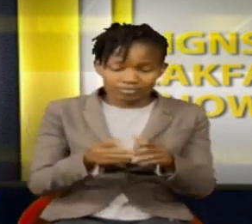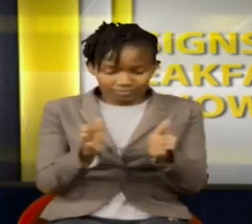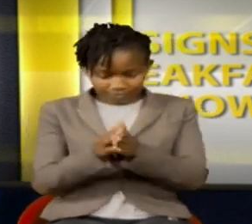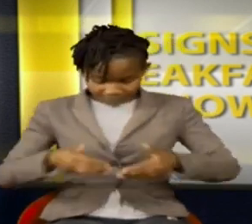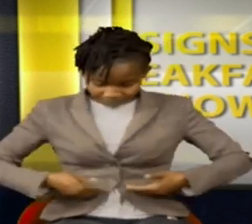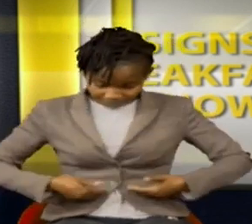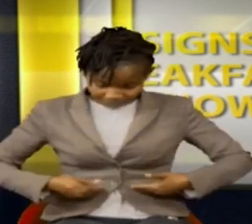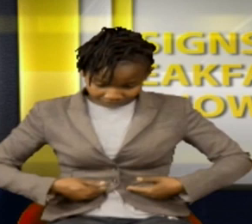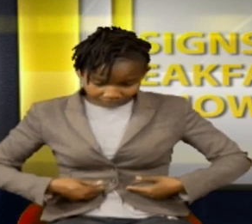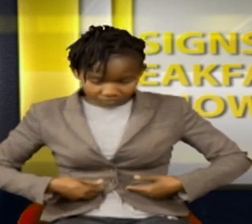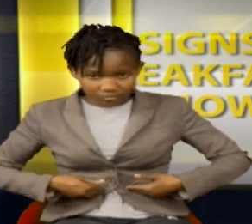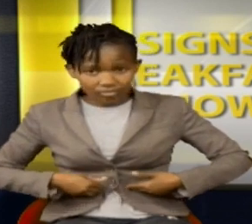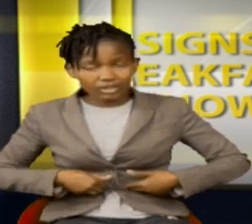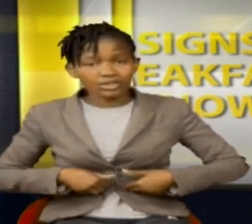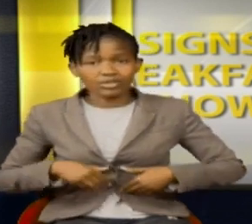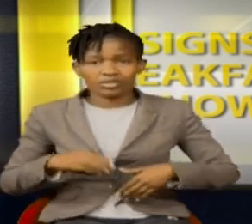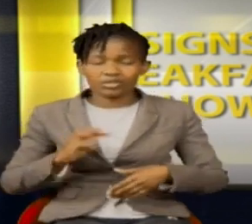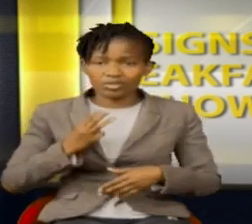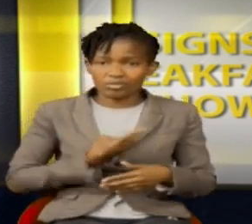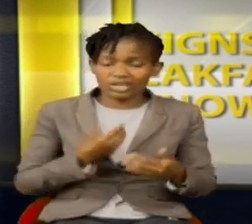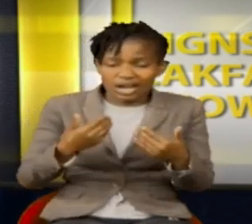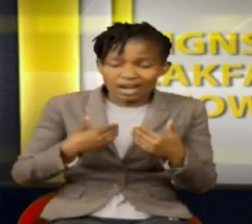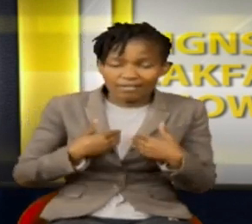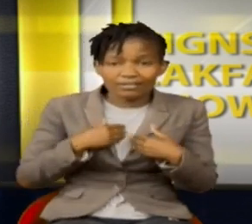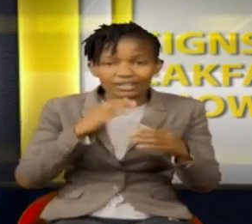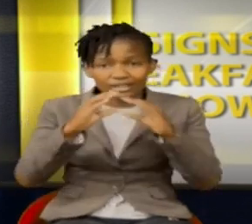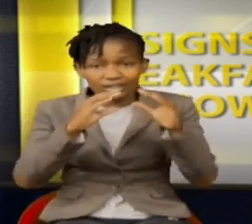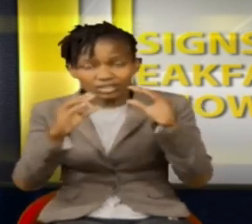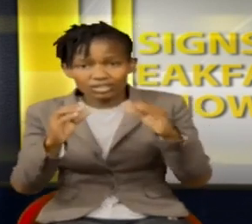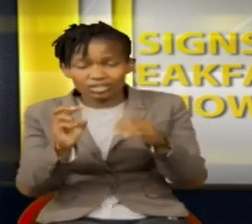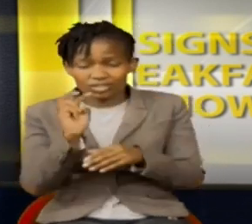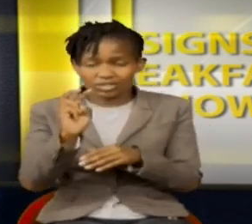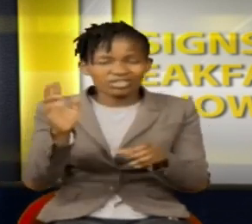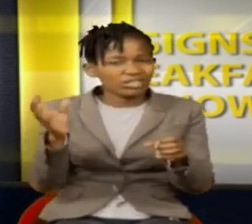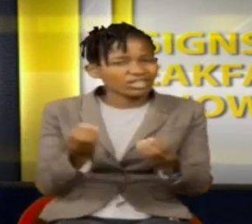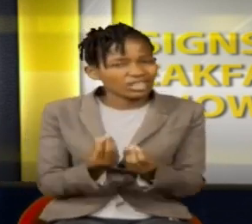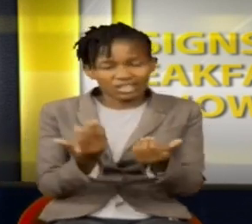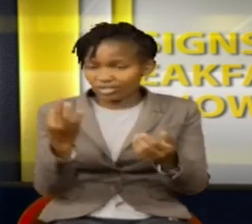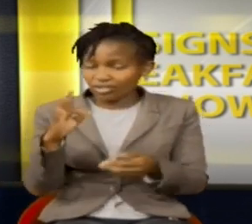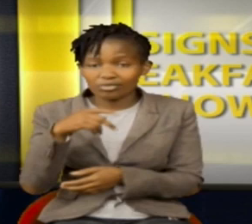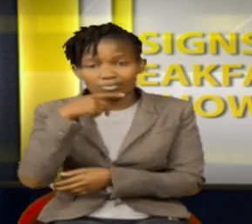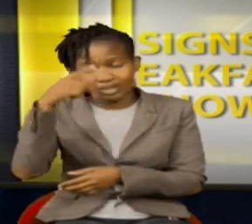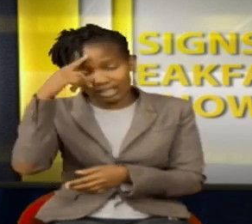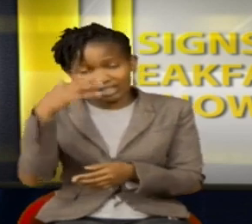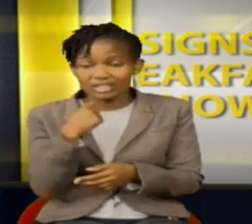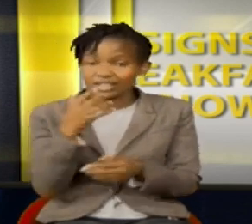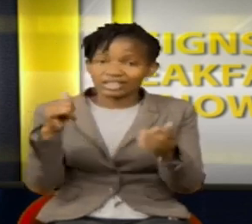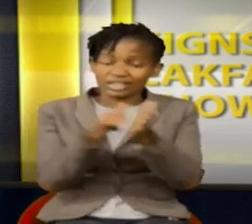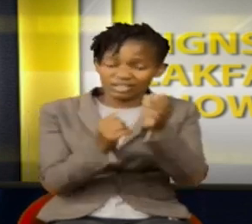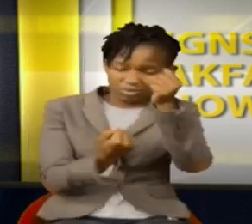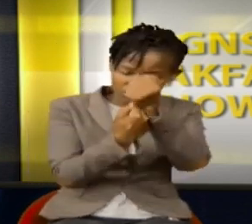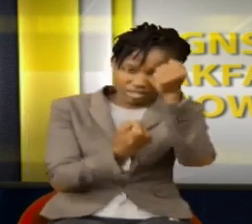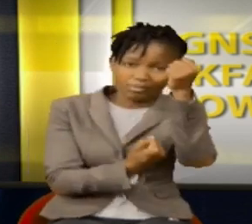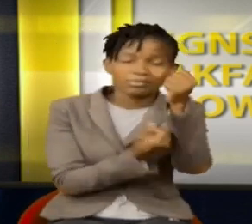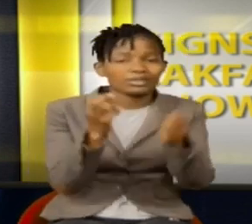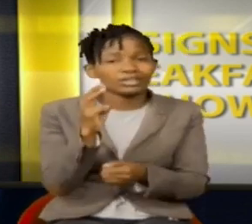Okay. Obviously, as we are having this conversation, even on our social media, you see a lot of parents saying that we support this conversation, we don't know what to do with